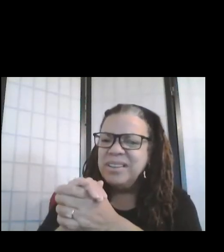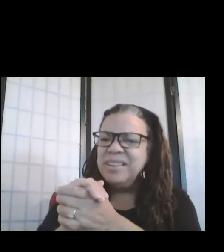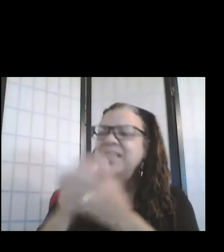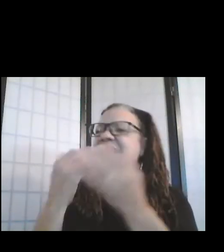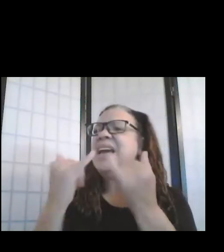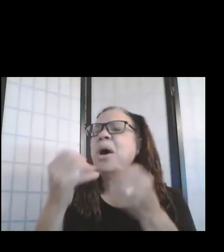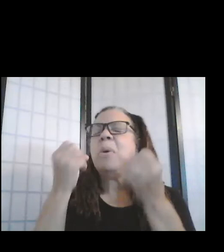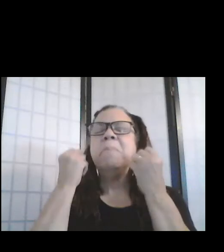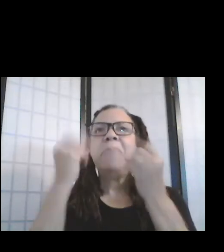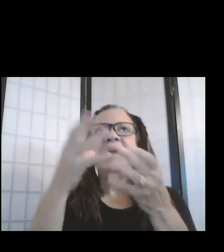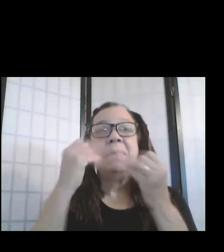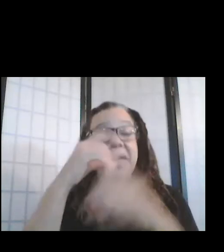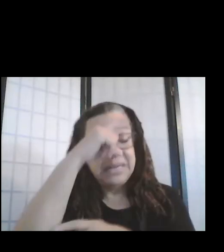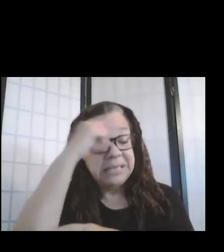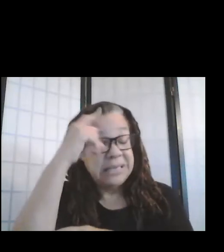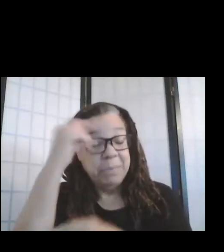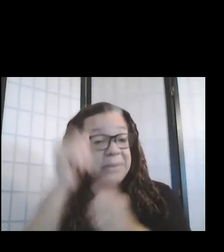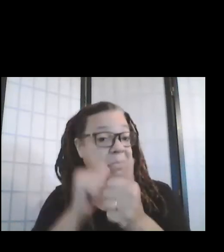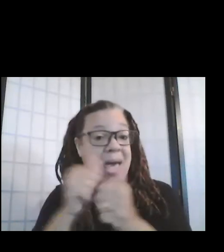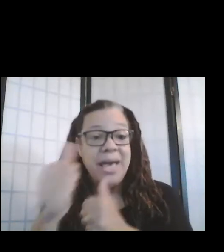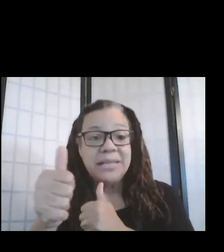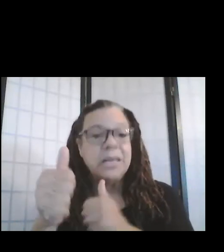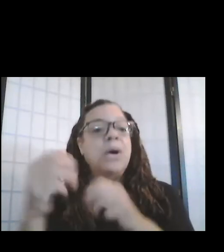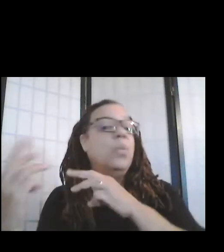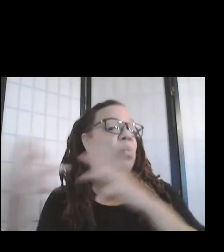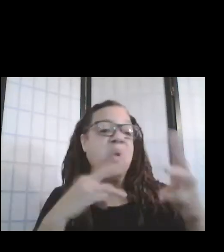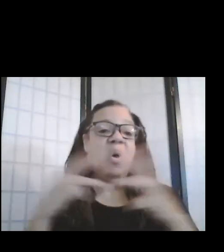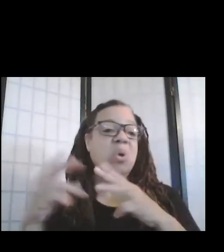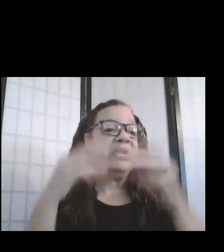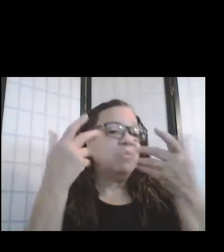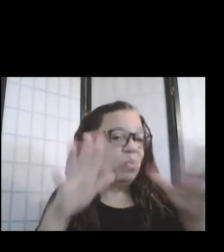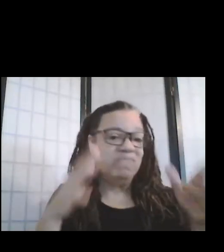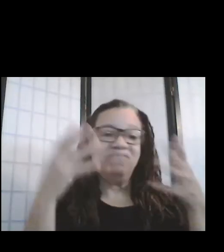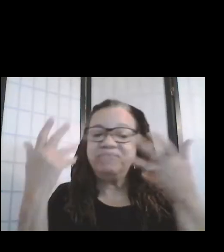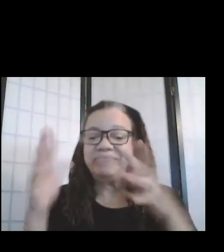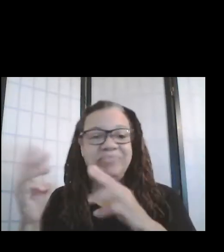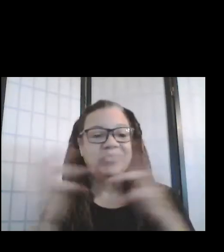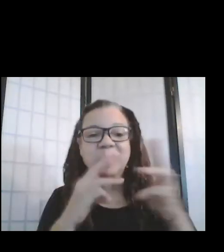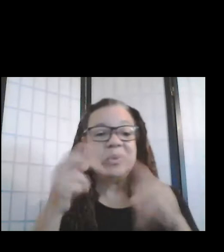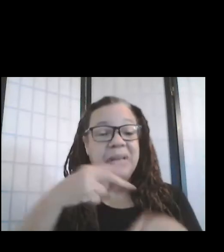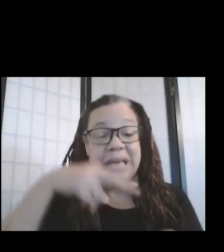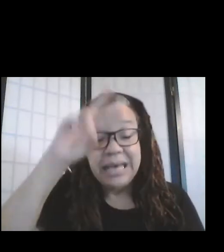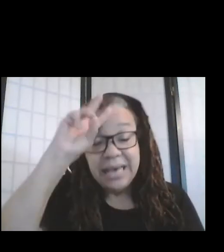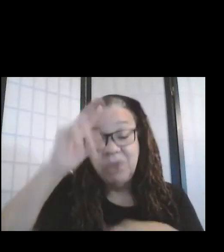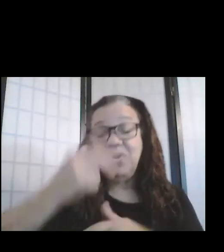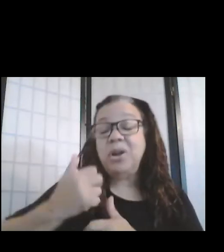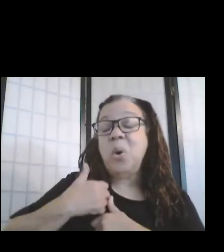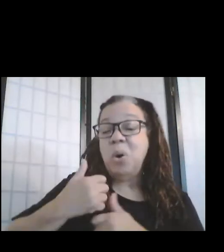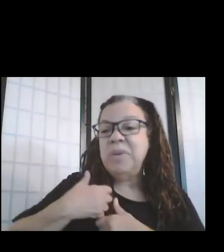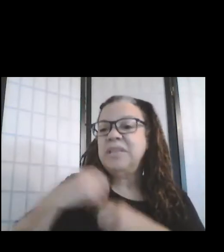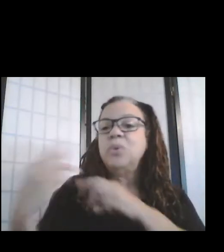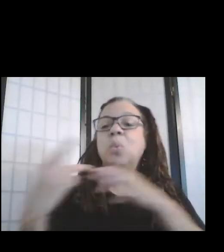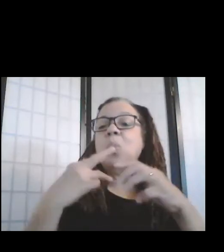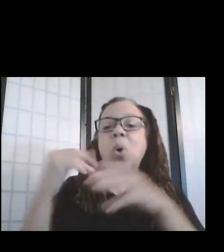scores of summers have passed. Numberless wars have been waged. Ignorant armies have clashed by night.